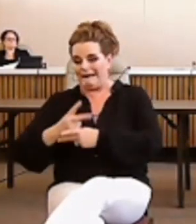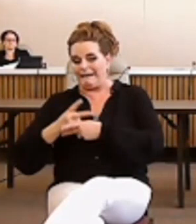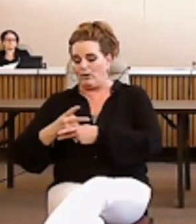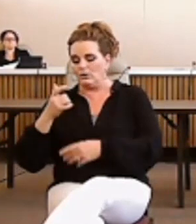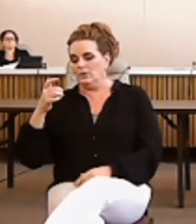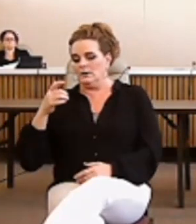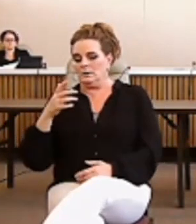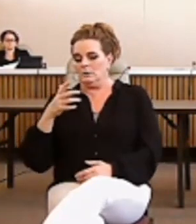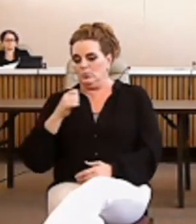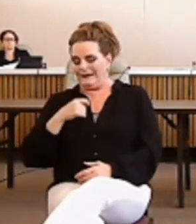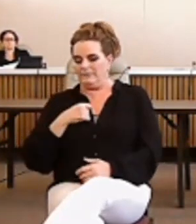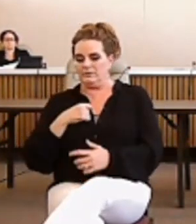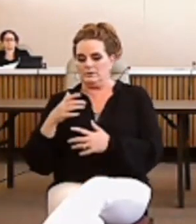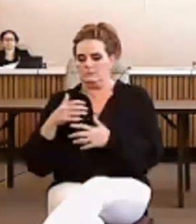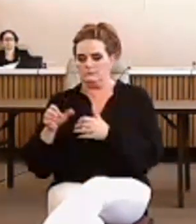of its own curb cut.